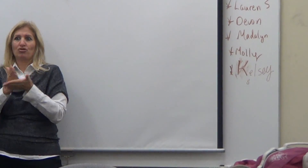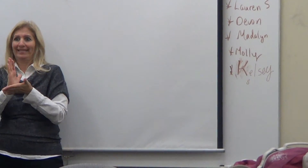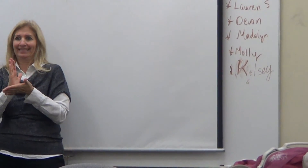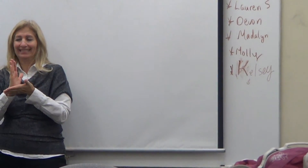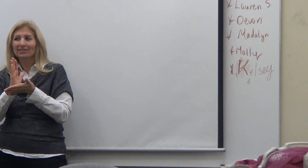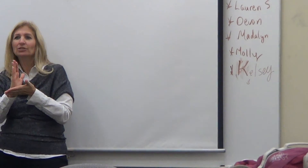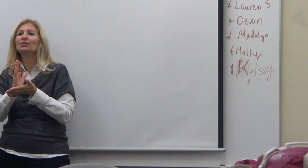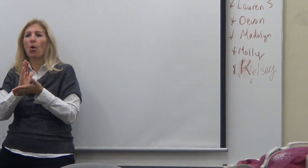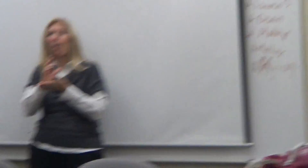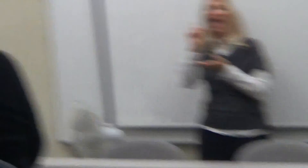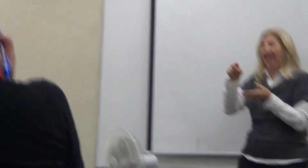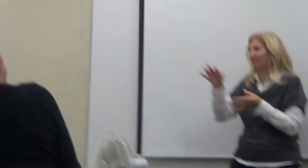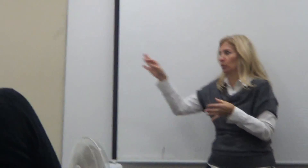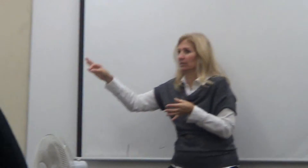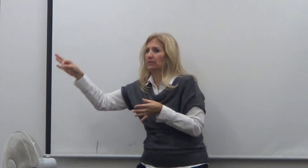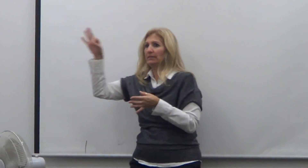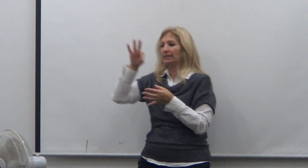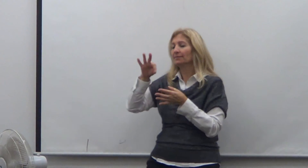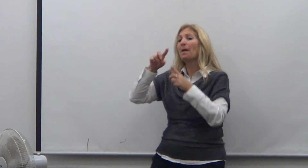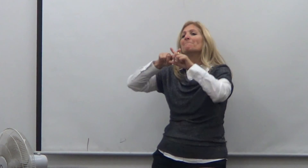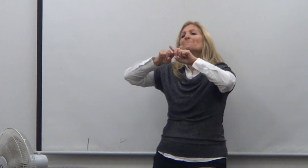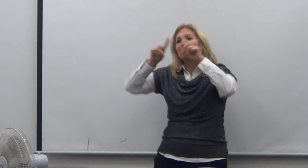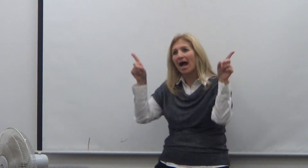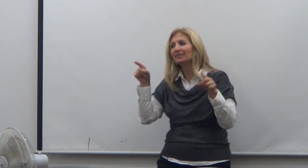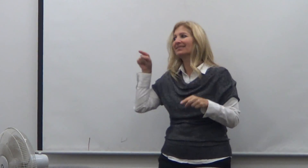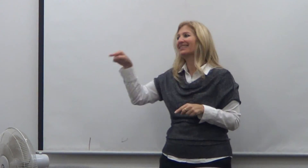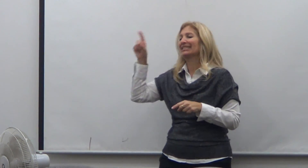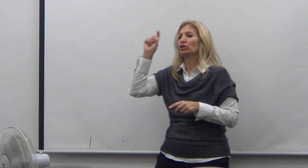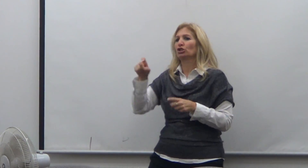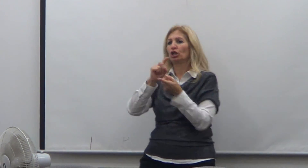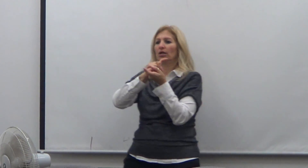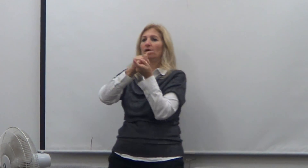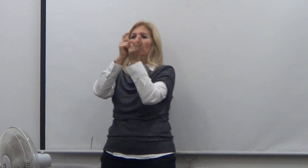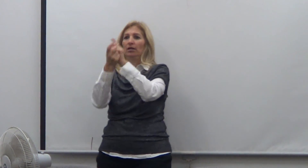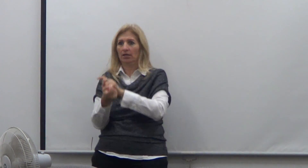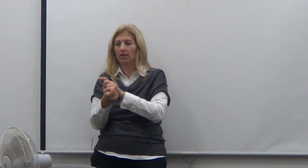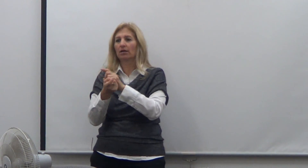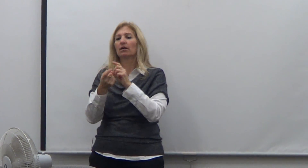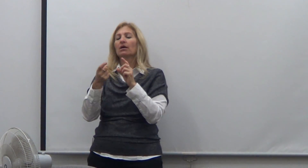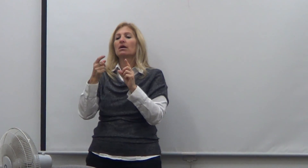If I did not label myself as disabled, I wouldn't get any of the benefits from ADA.